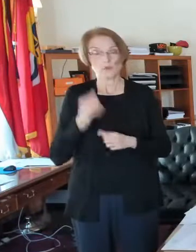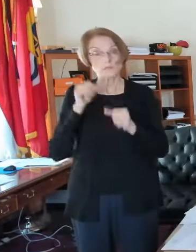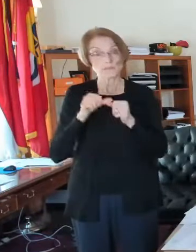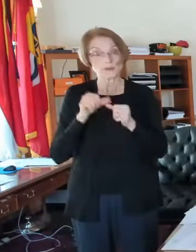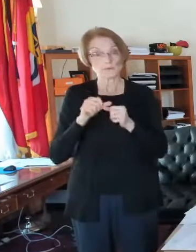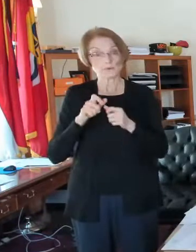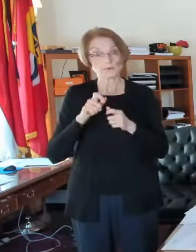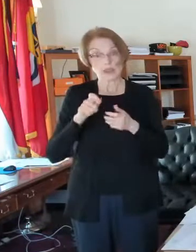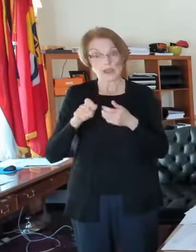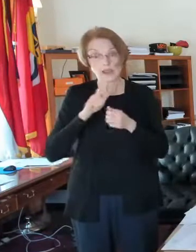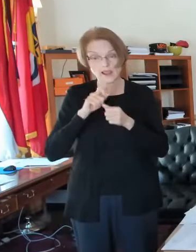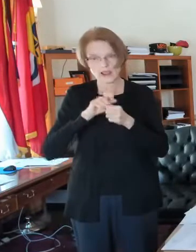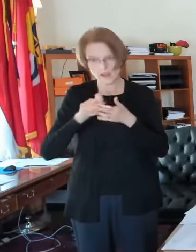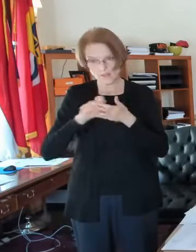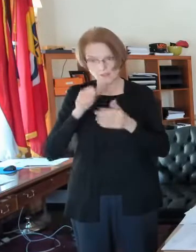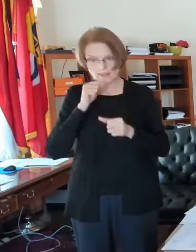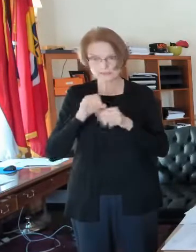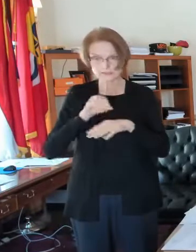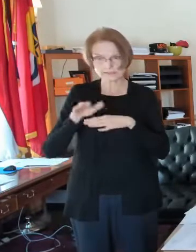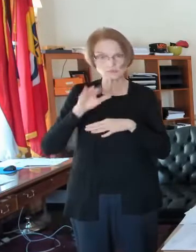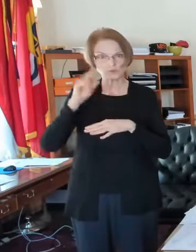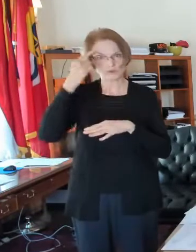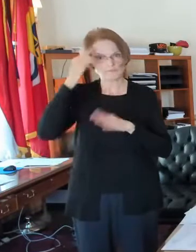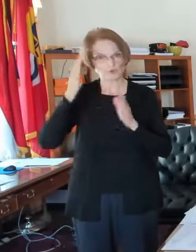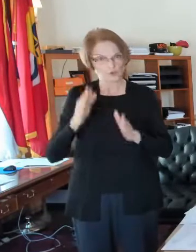write a letter to the governor, it's been about 2 weeks ago,